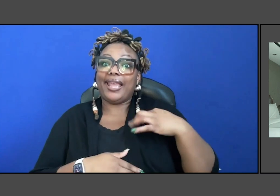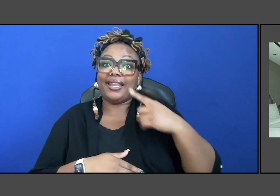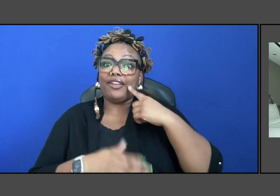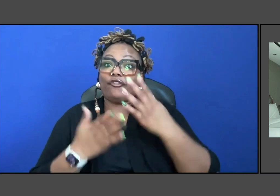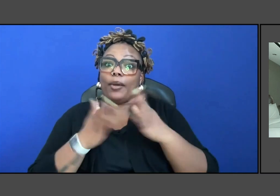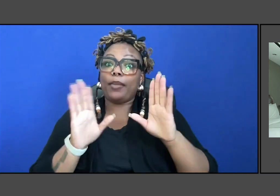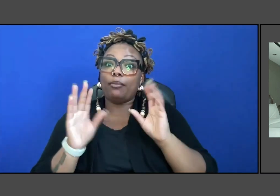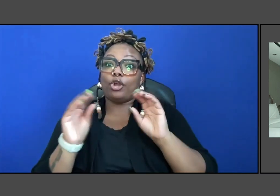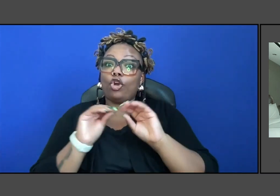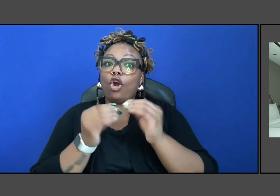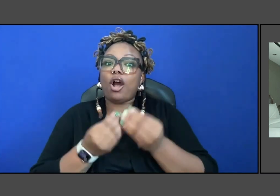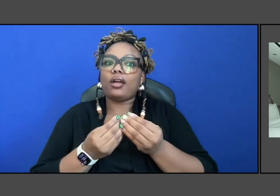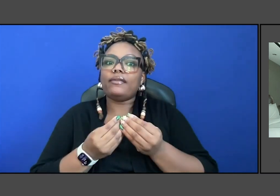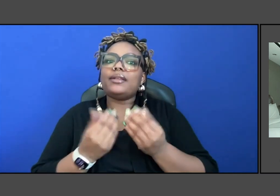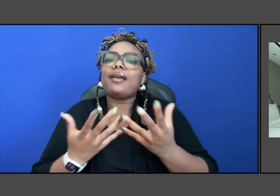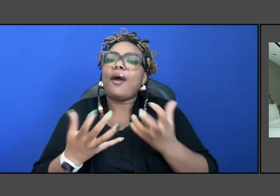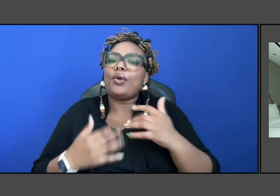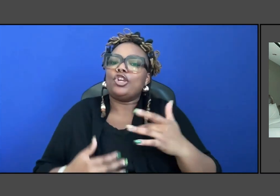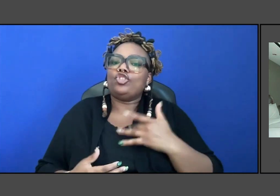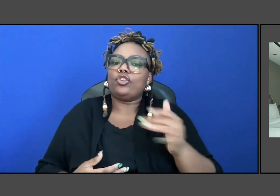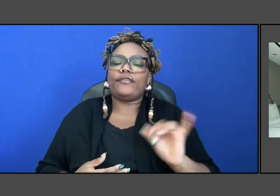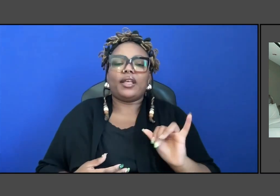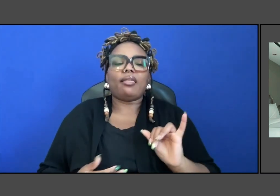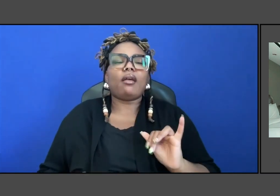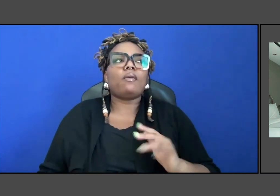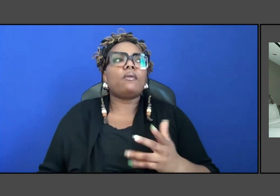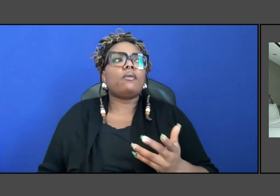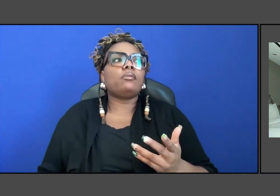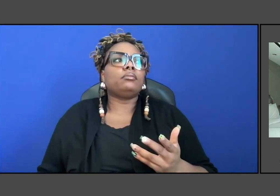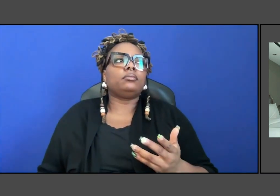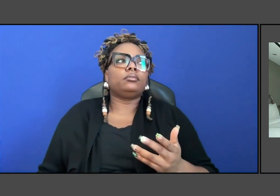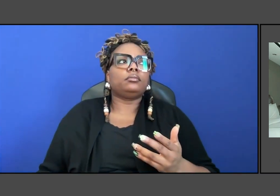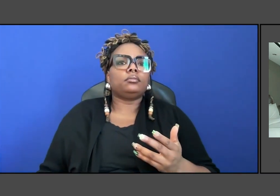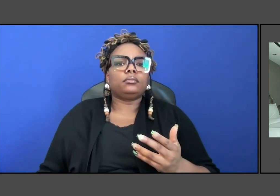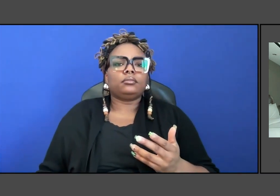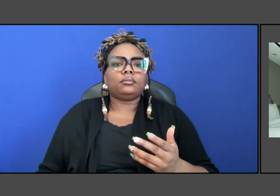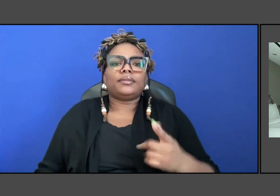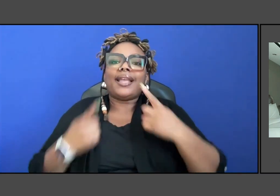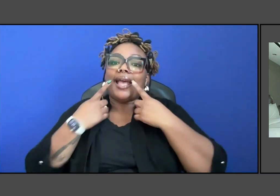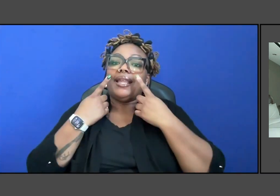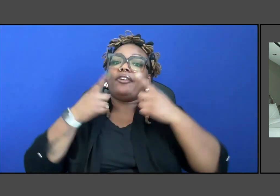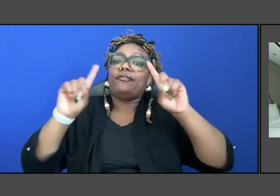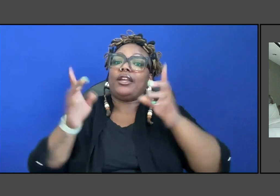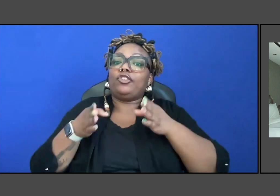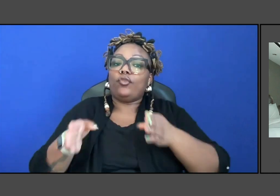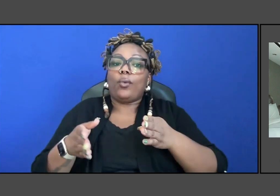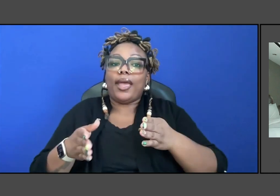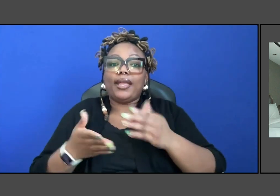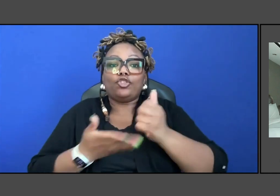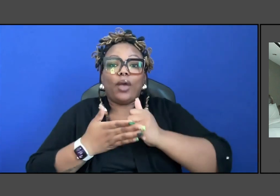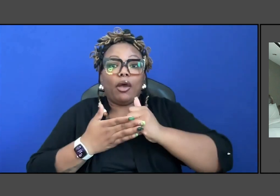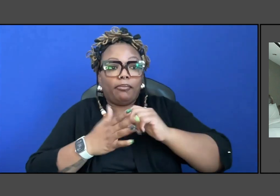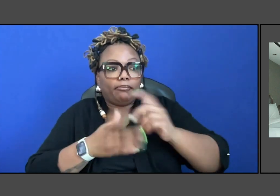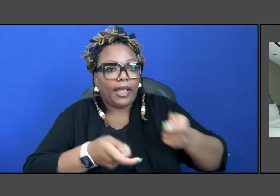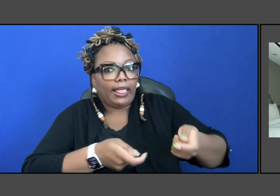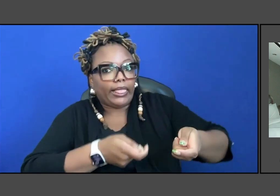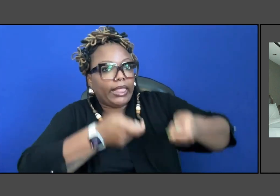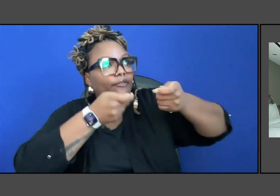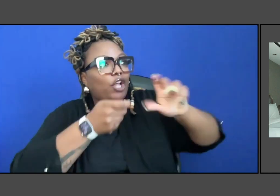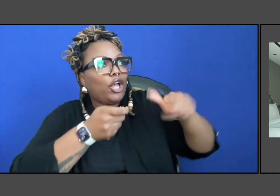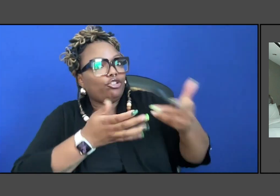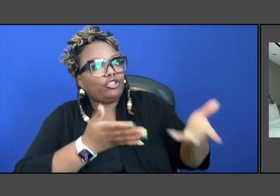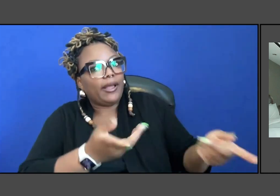like that was an effective way to help lift others up.